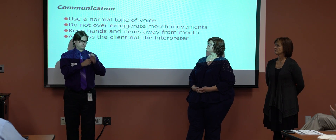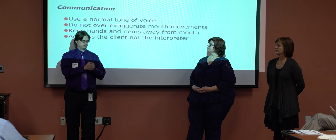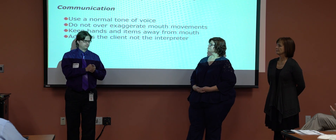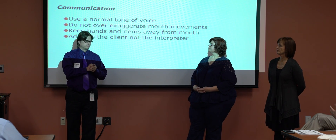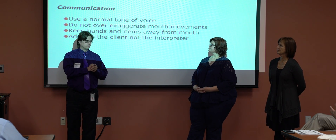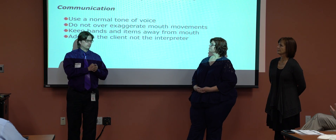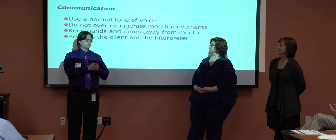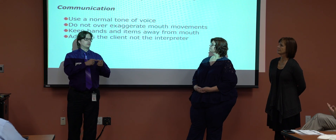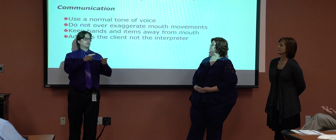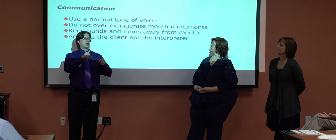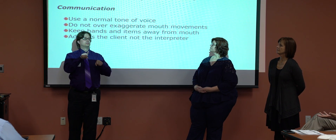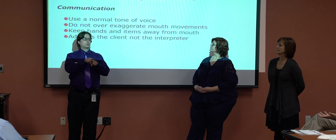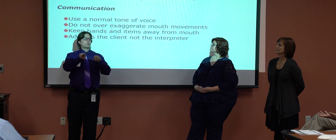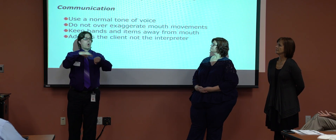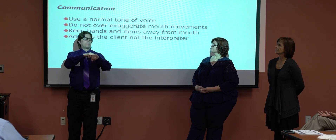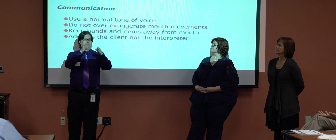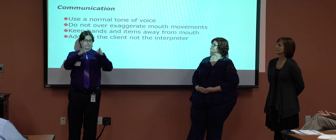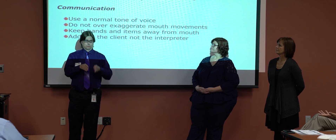the interpreter.